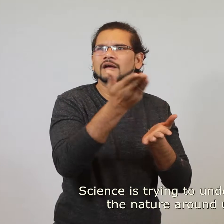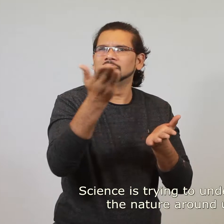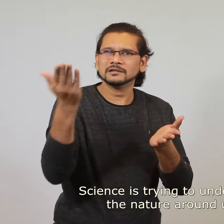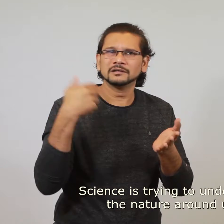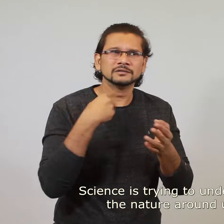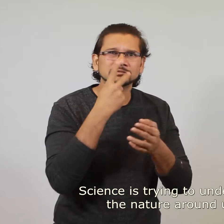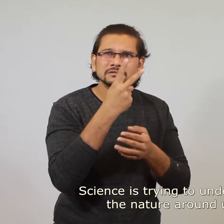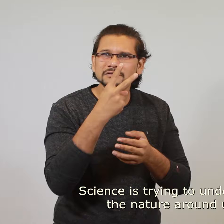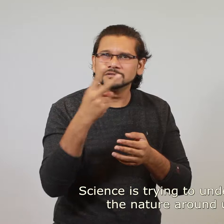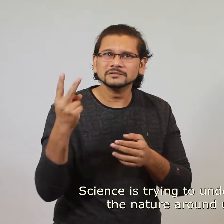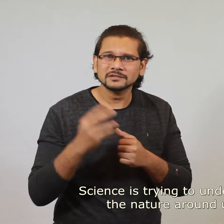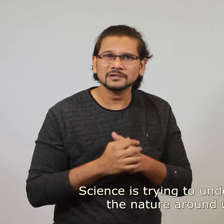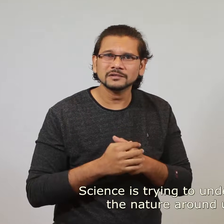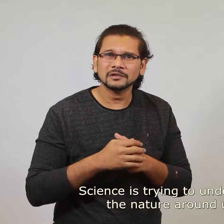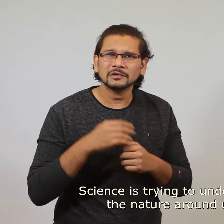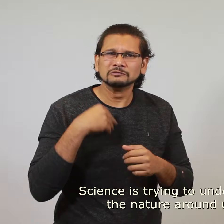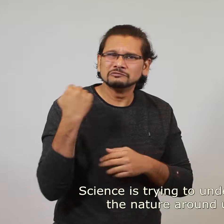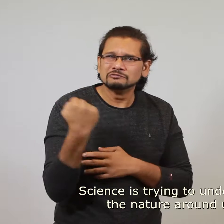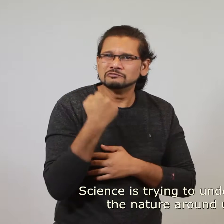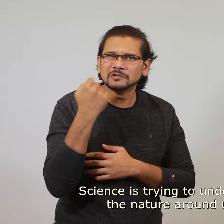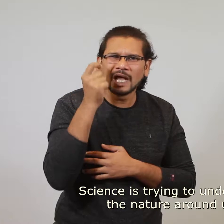Science is trying to understand the nature around us.